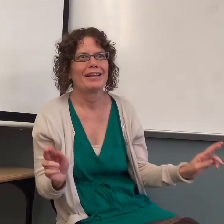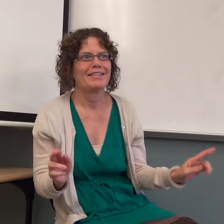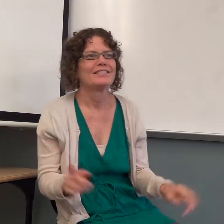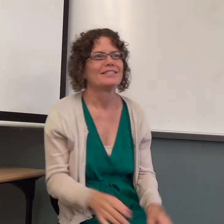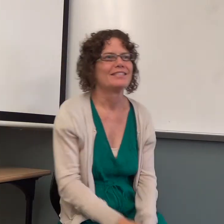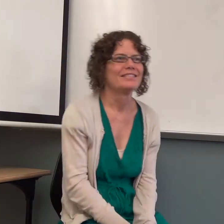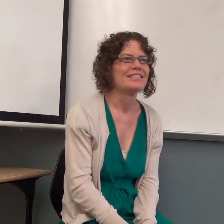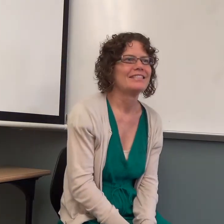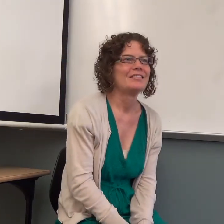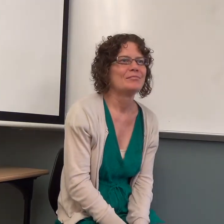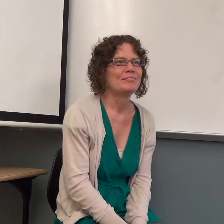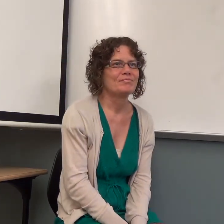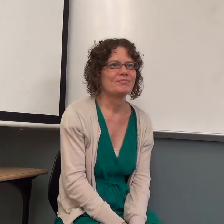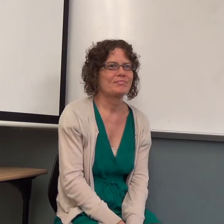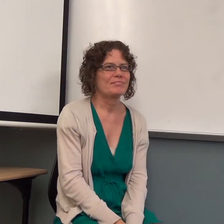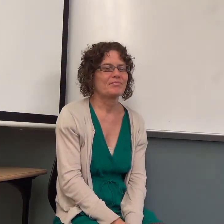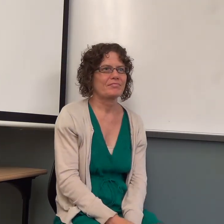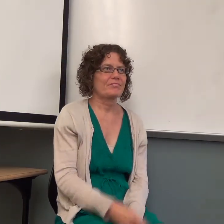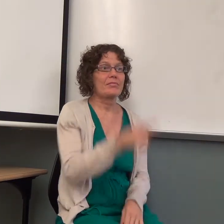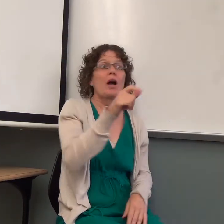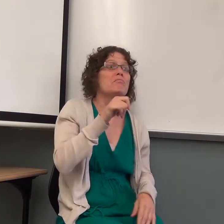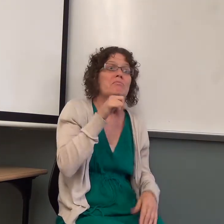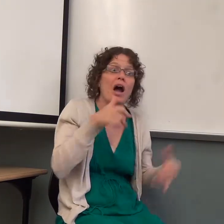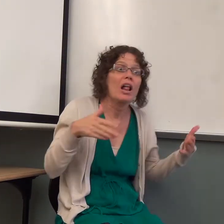I'm not going to allow you guys on my playground if you can't get this game going.